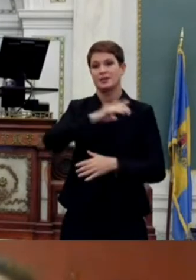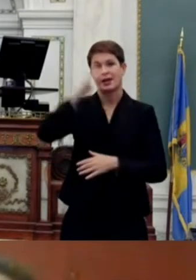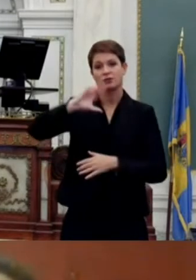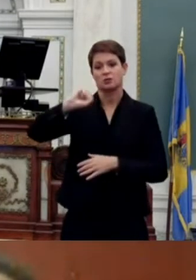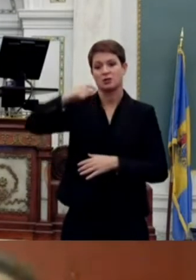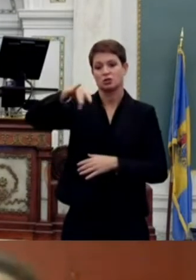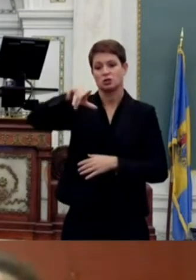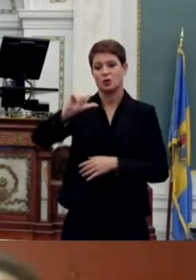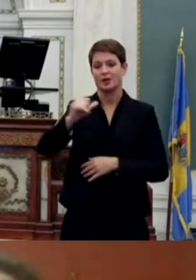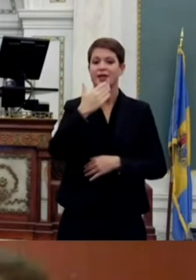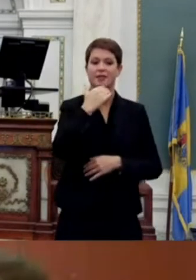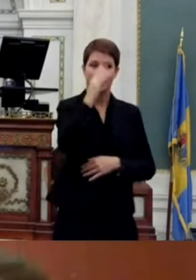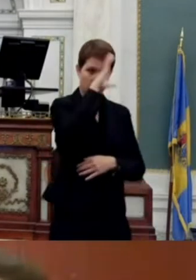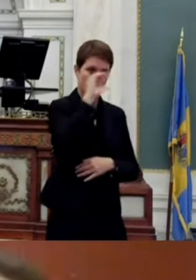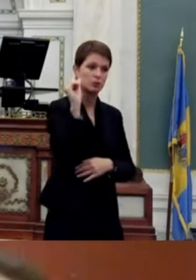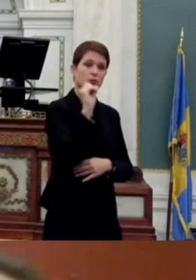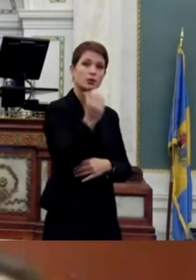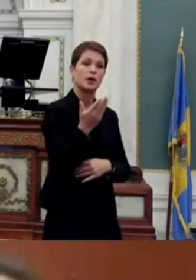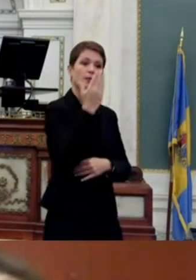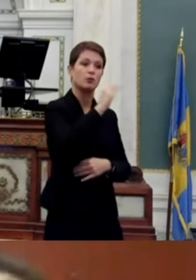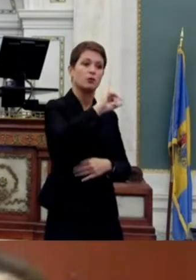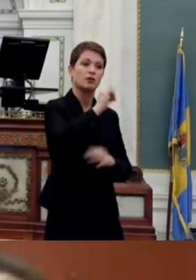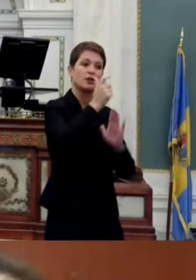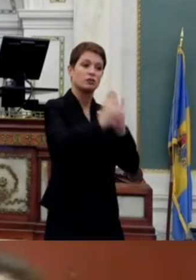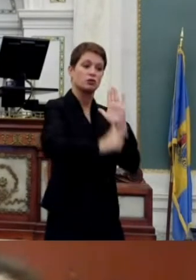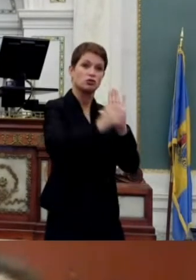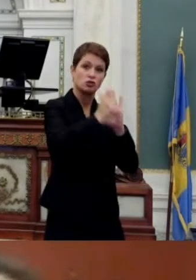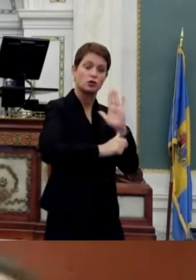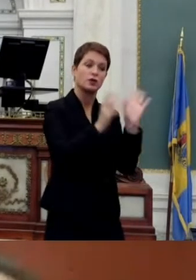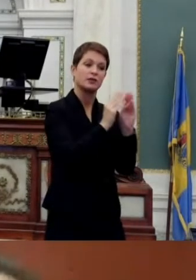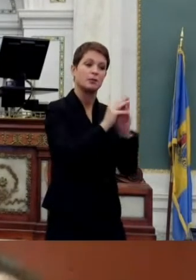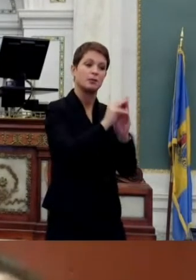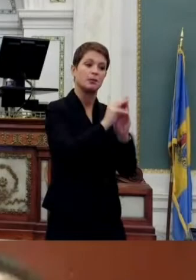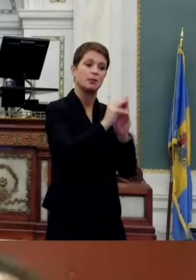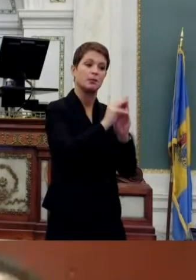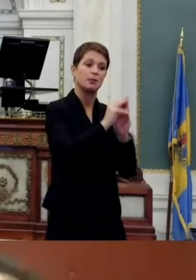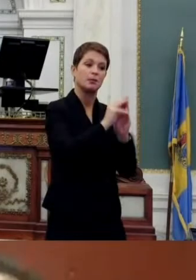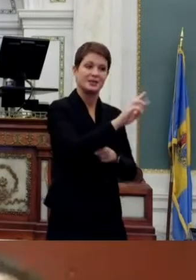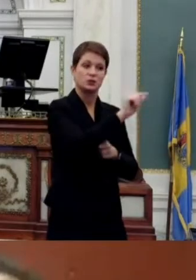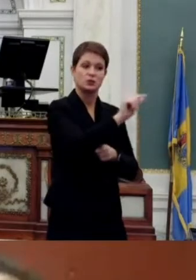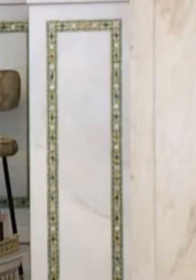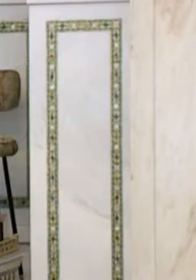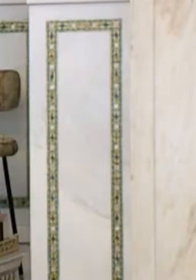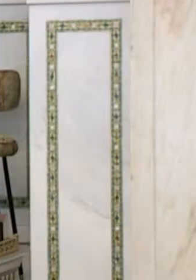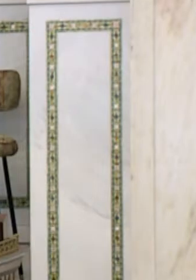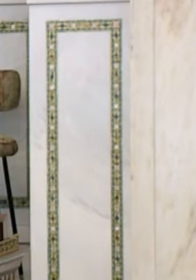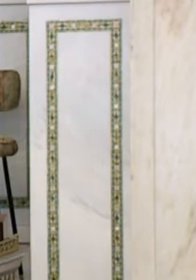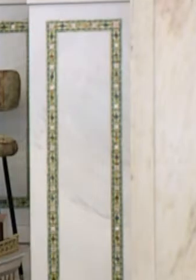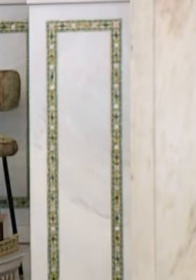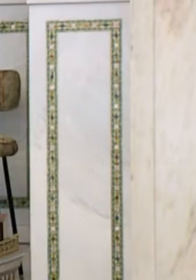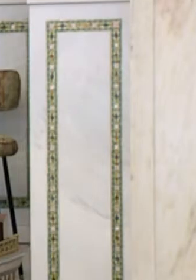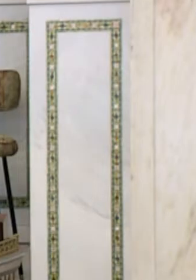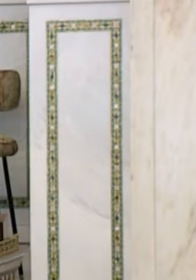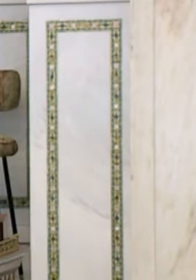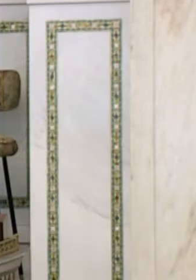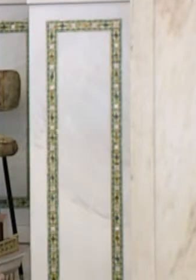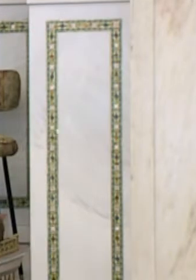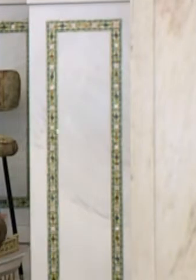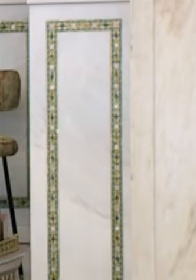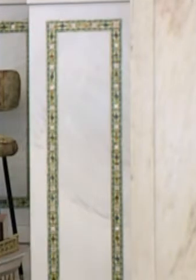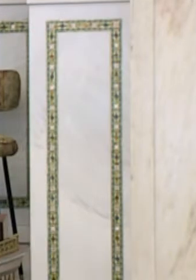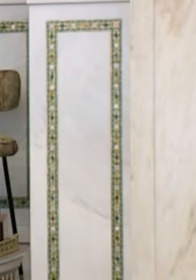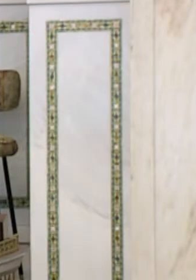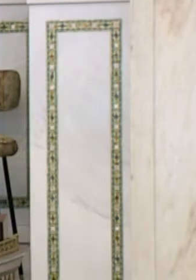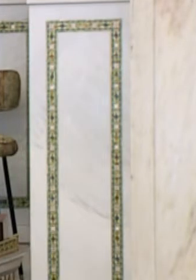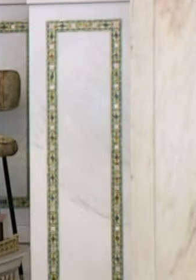thank you mr president i move that the journal of the meeting of thursday march 26 2020 be approved second thank you it has been moving